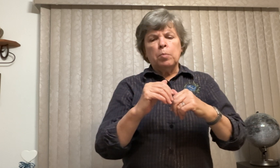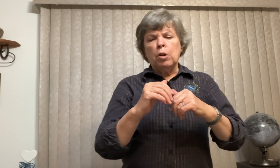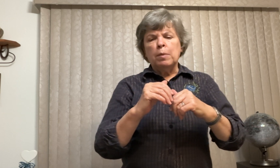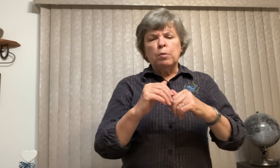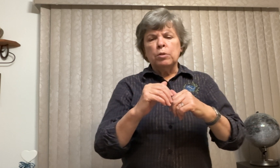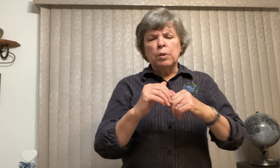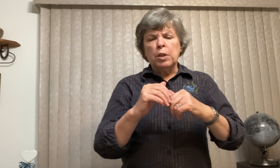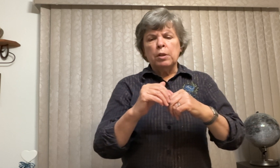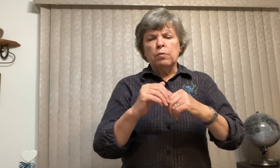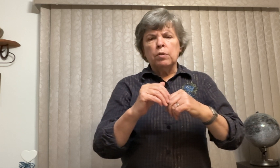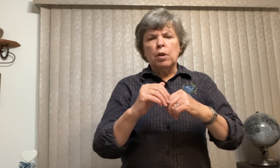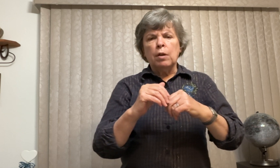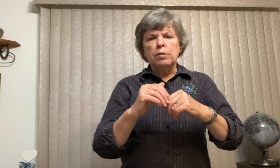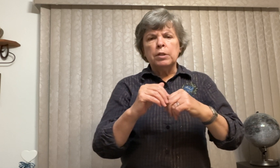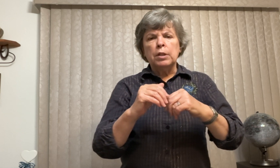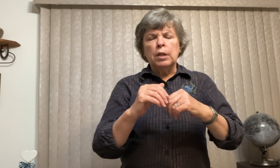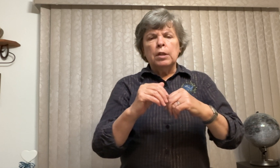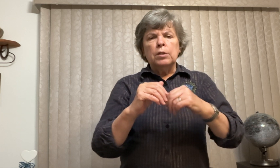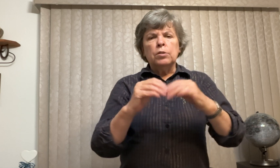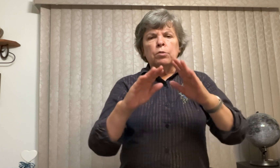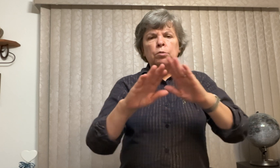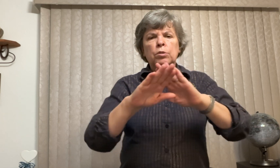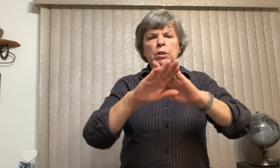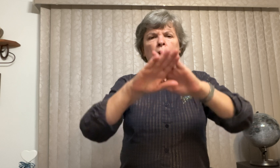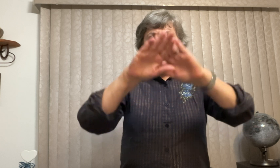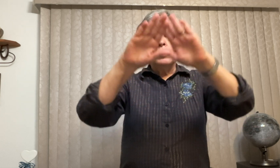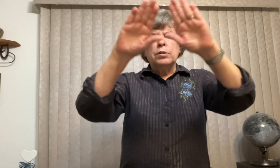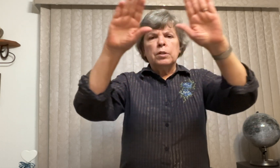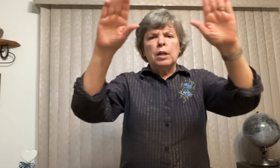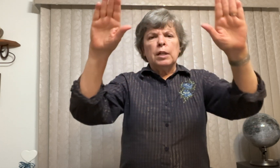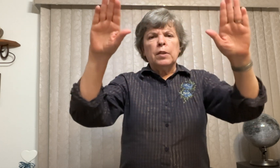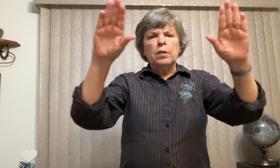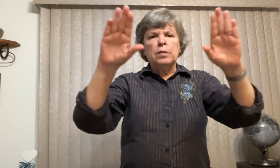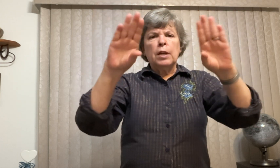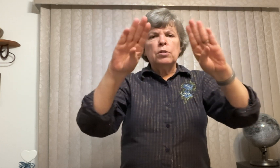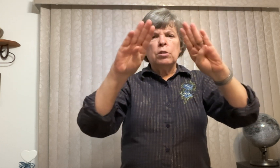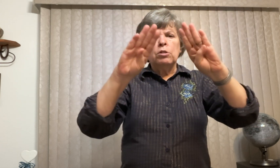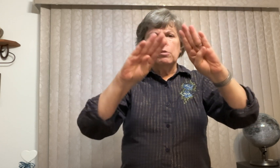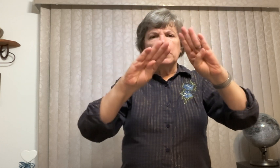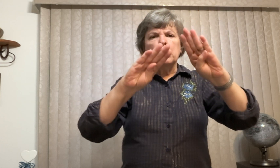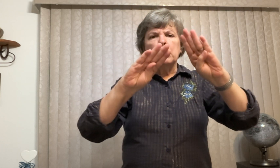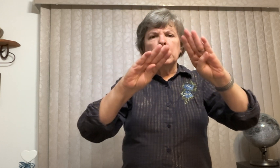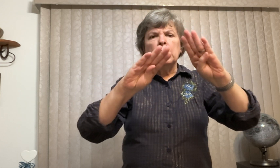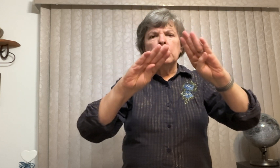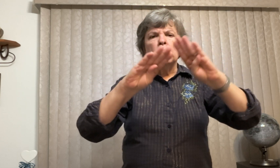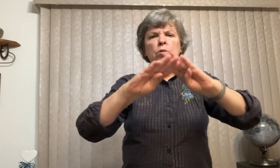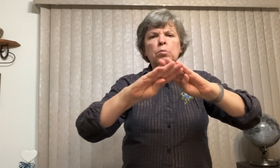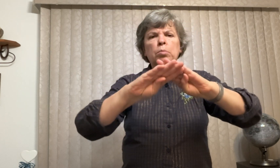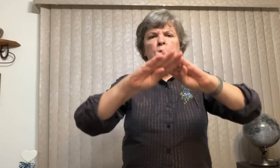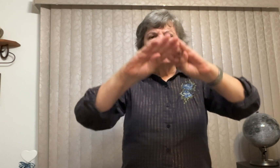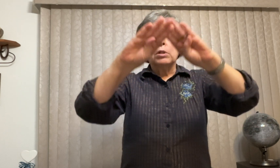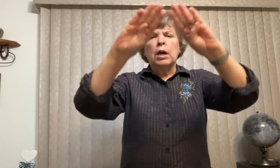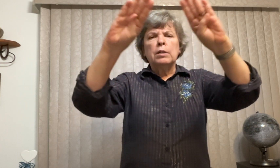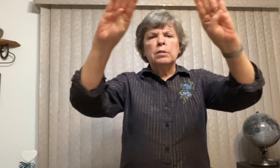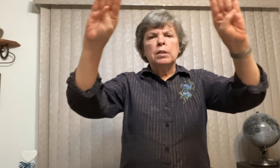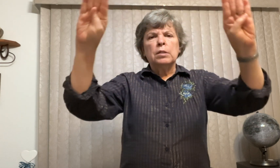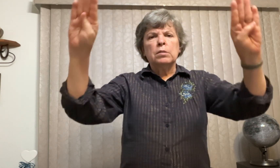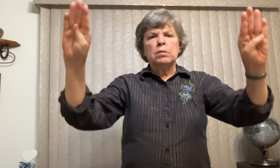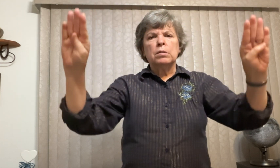Probably wouldn't do anything for lofty. So skies is kind of like this. I usually do it with a B to show blue skies. That's